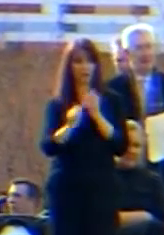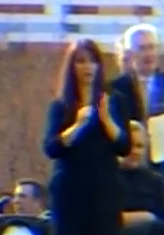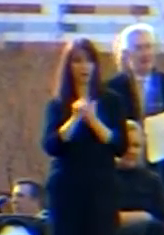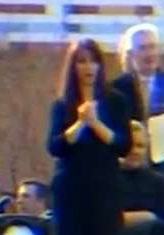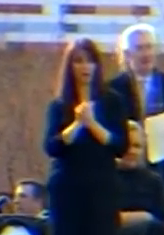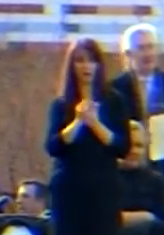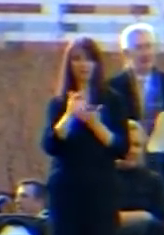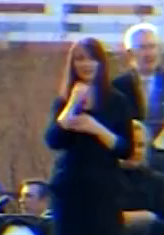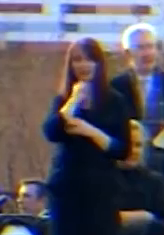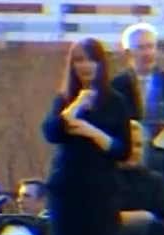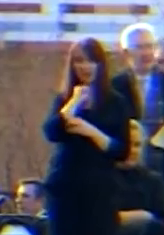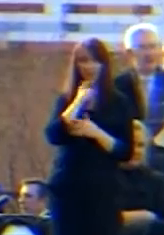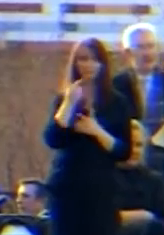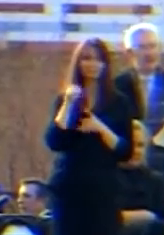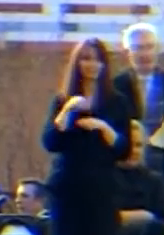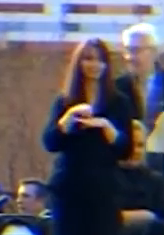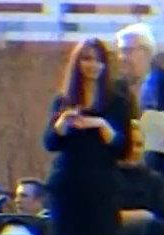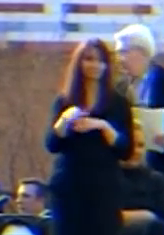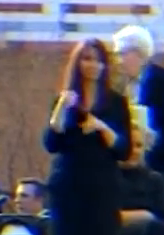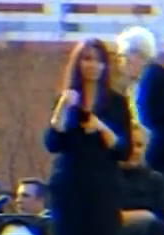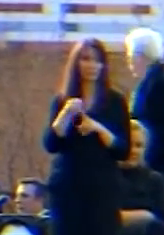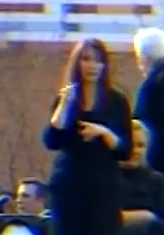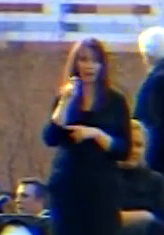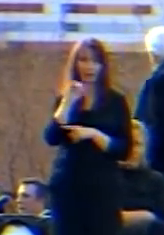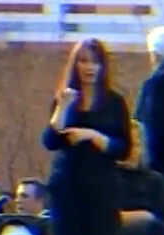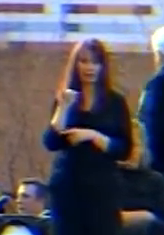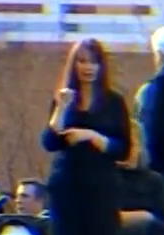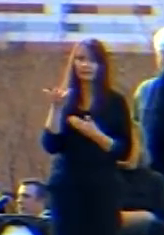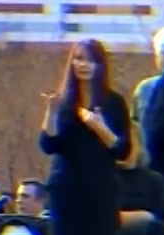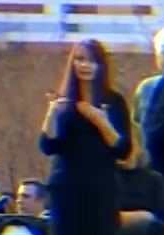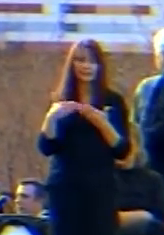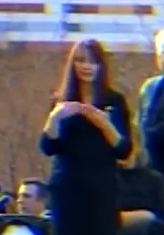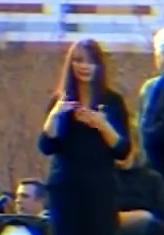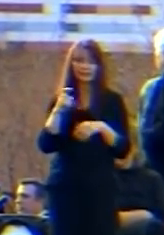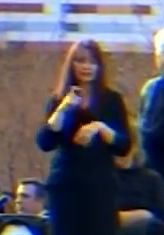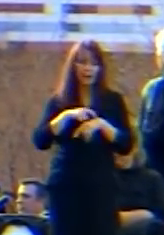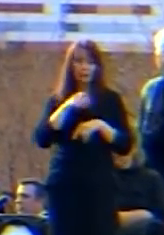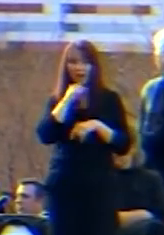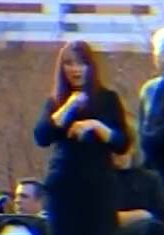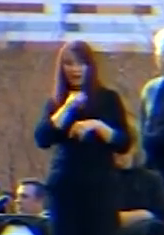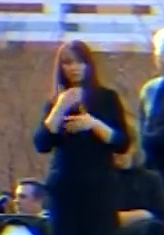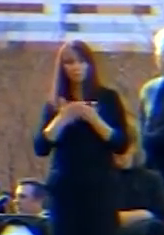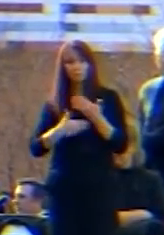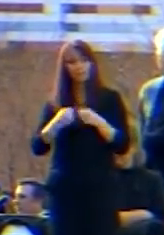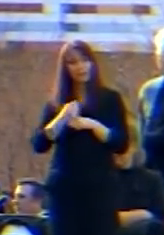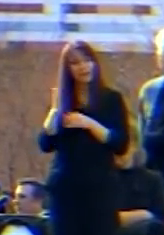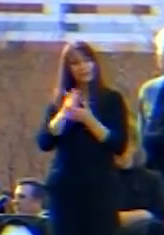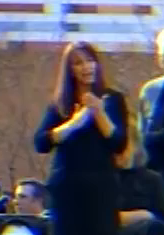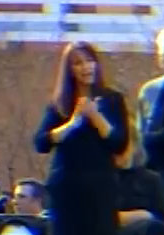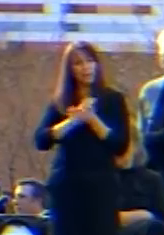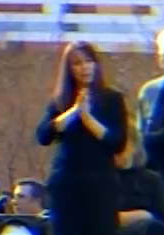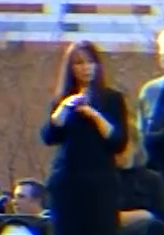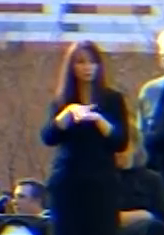and age had taken its toll. And though time and age may have slowed Ali's hands,